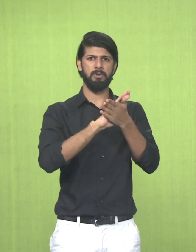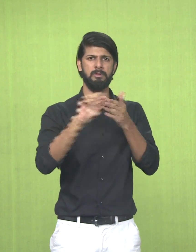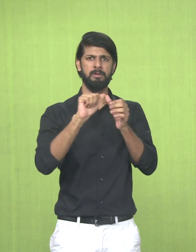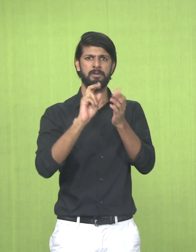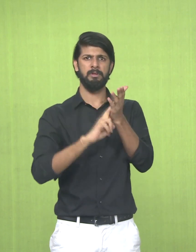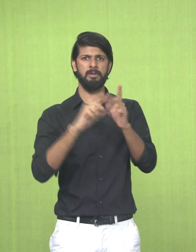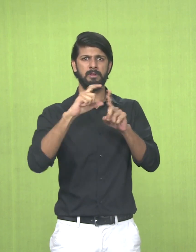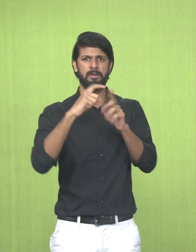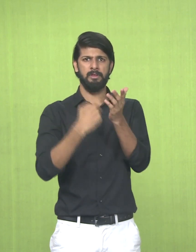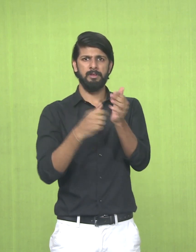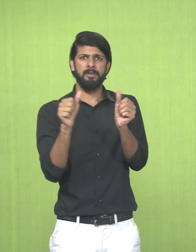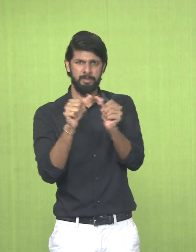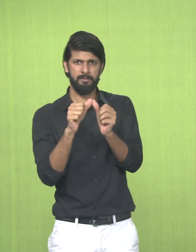The king Chandragupta I